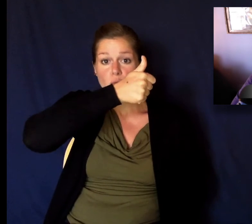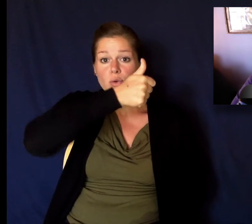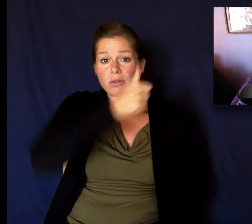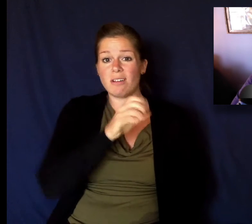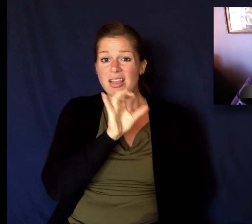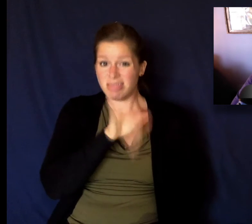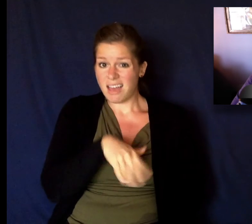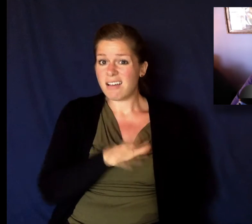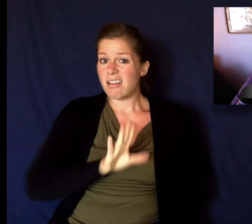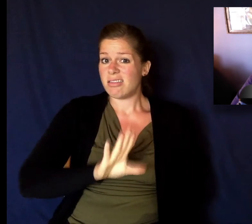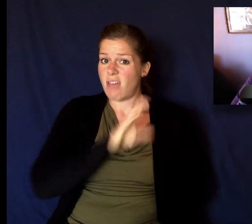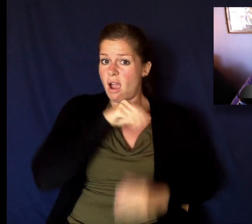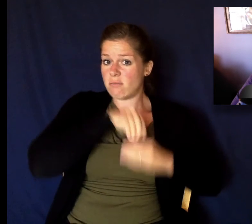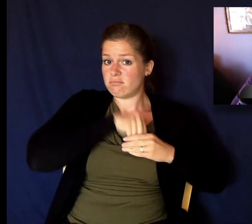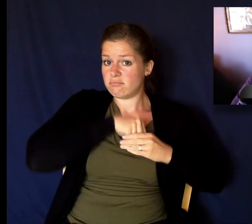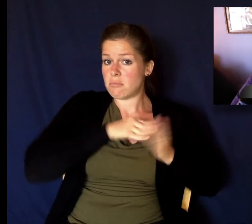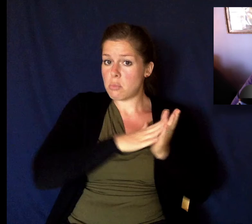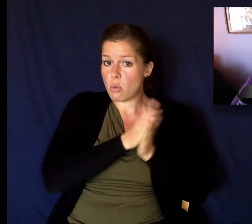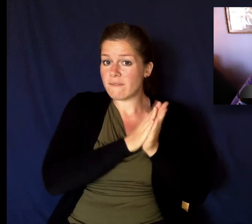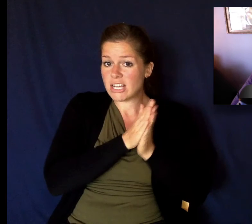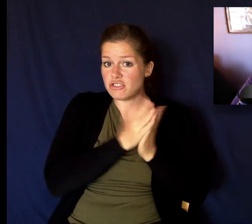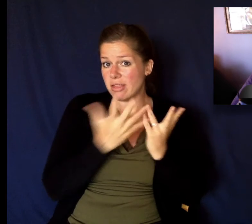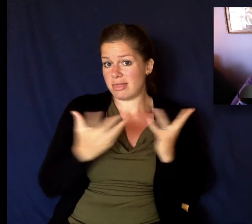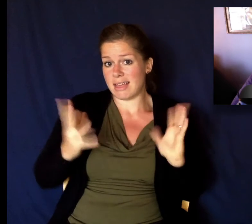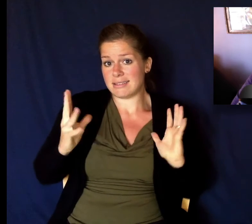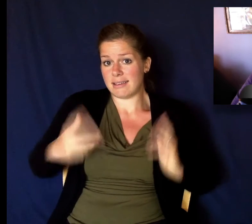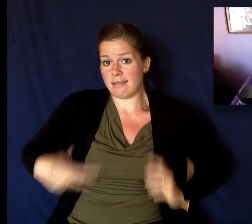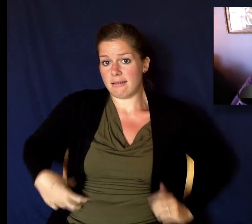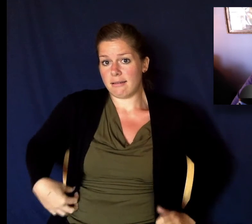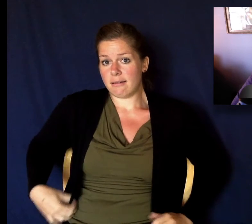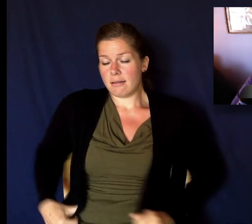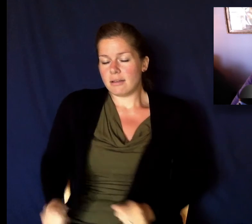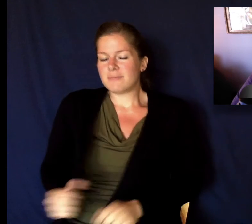Now, remember, Jesus